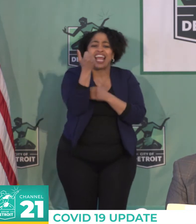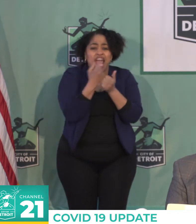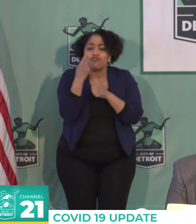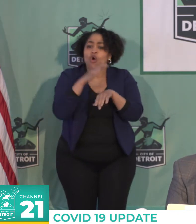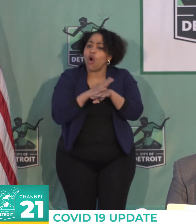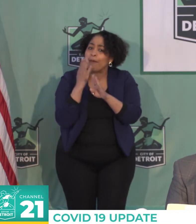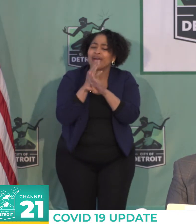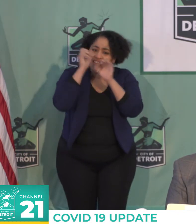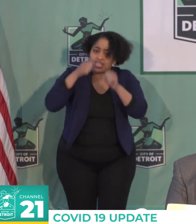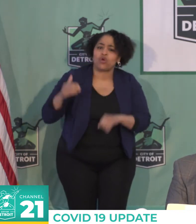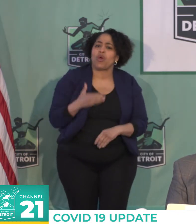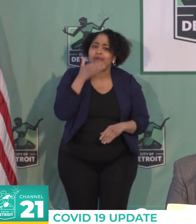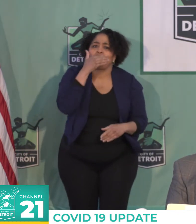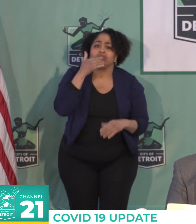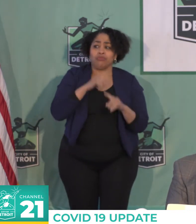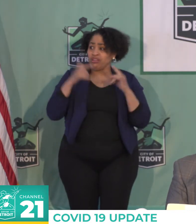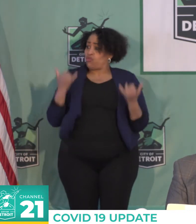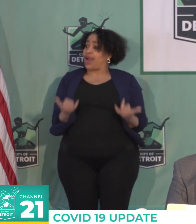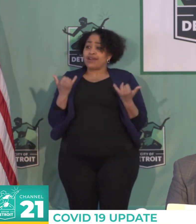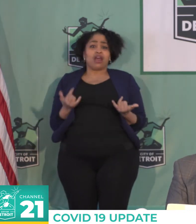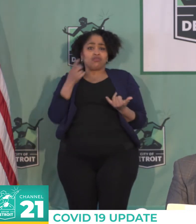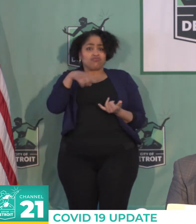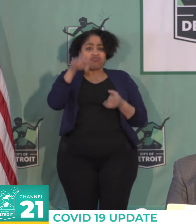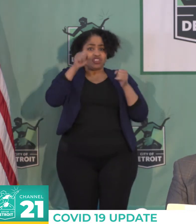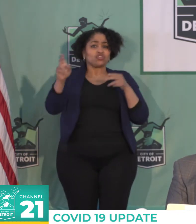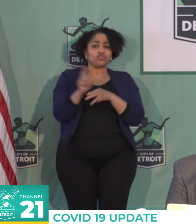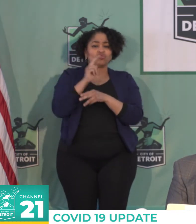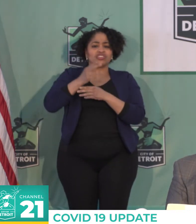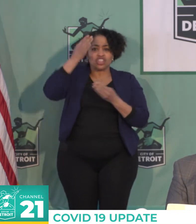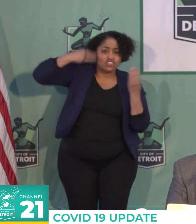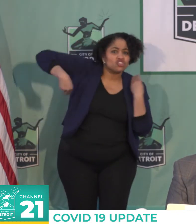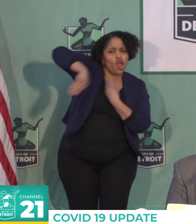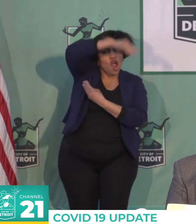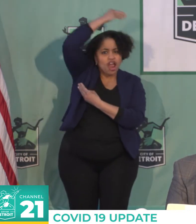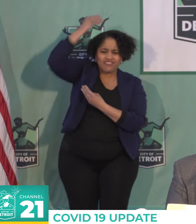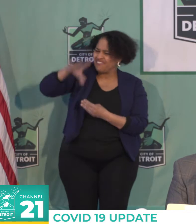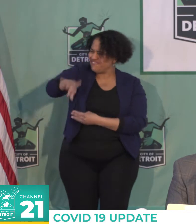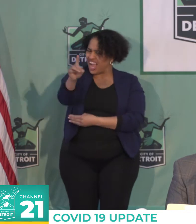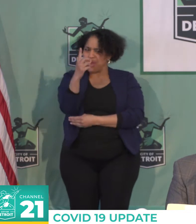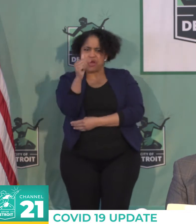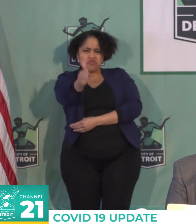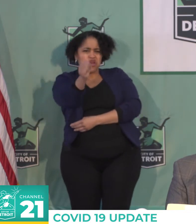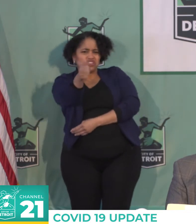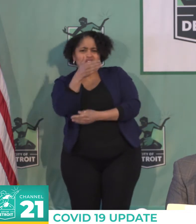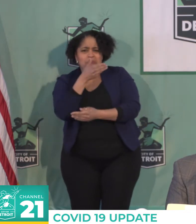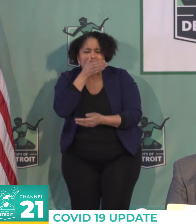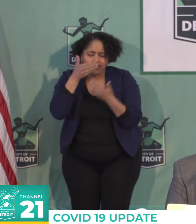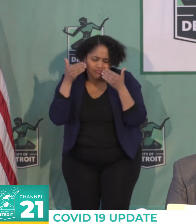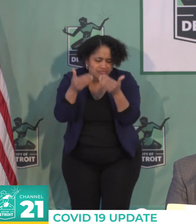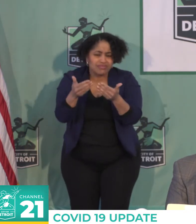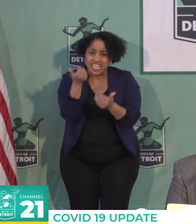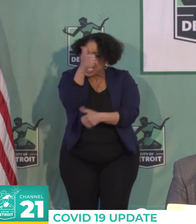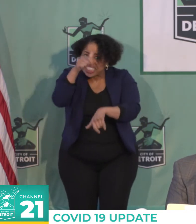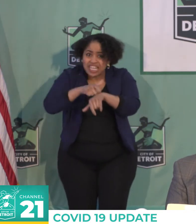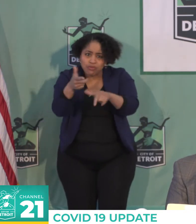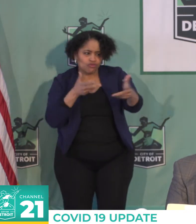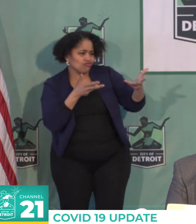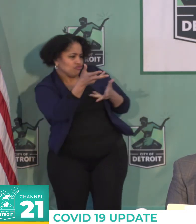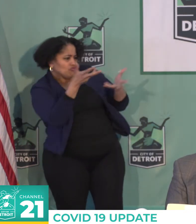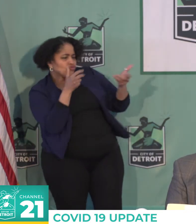in the meantime, you can use a scarf, find your own mask, but anytime you're interacting with